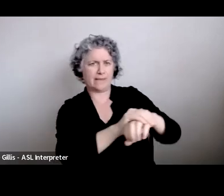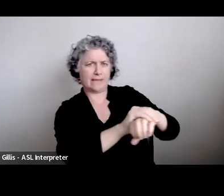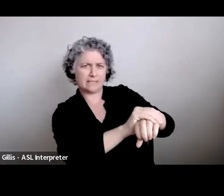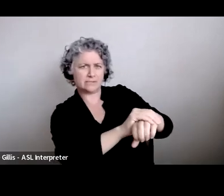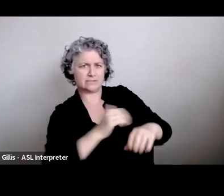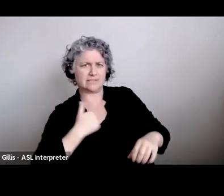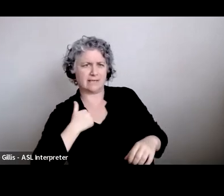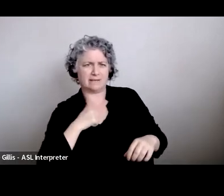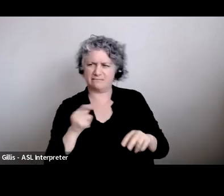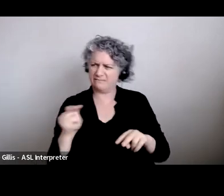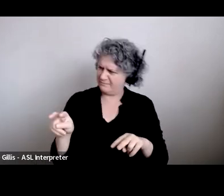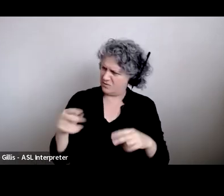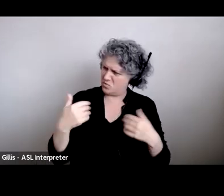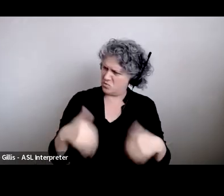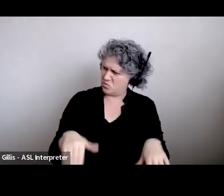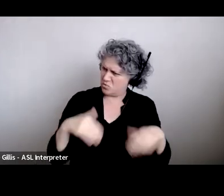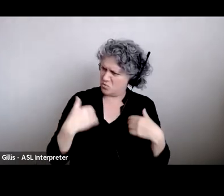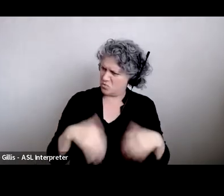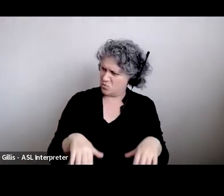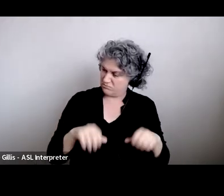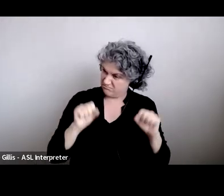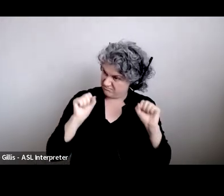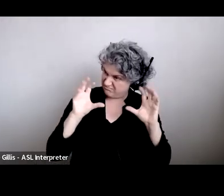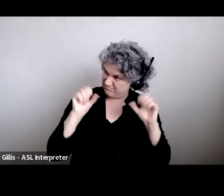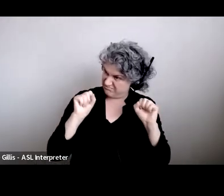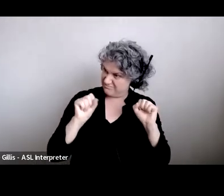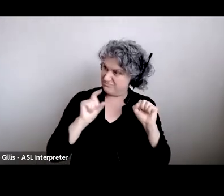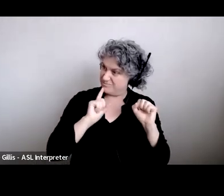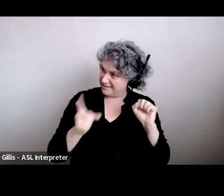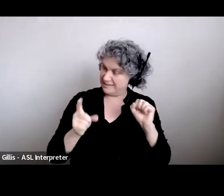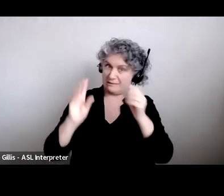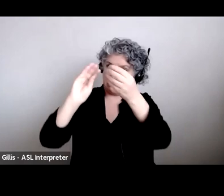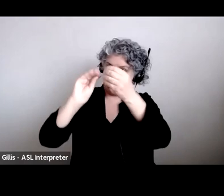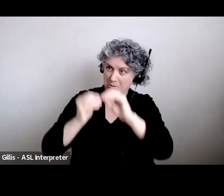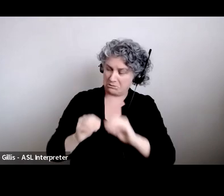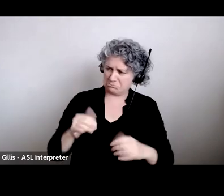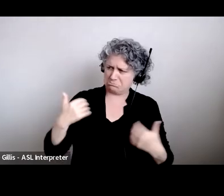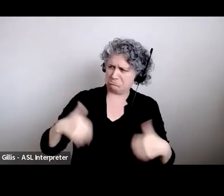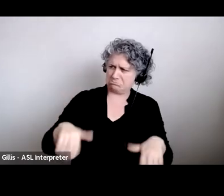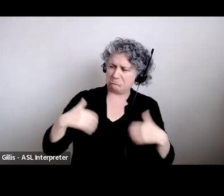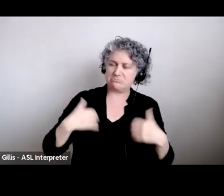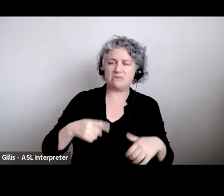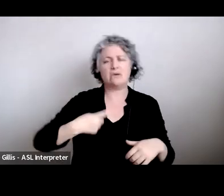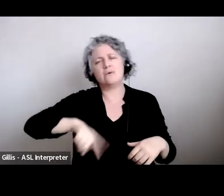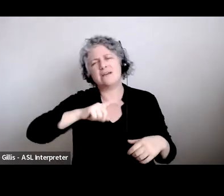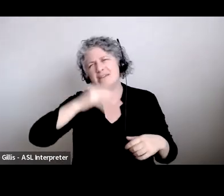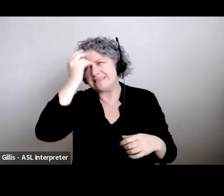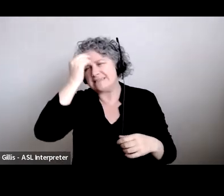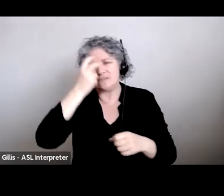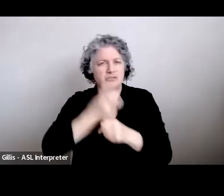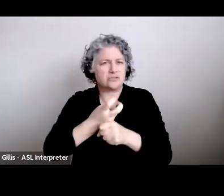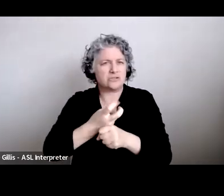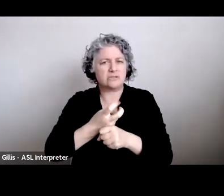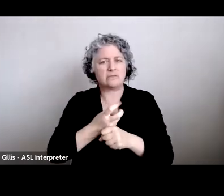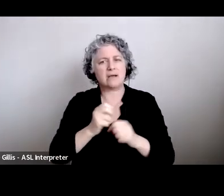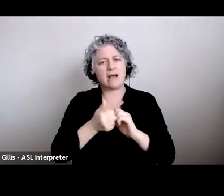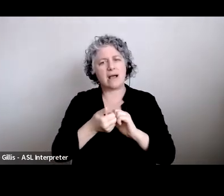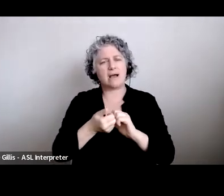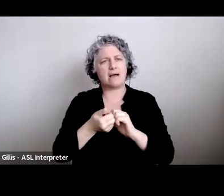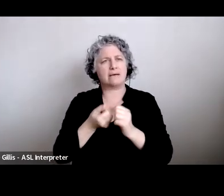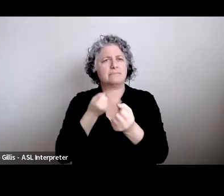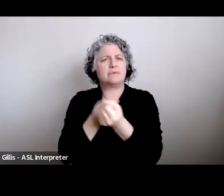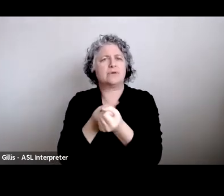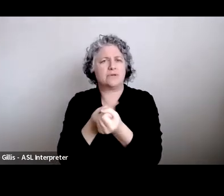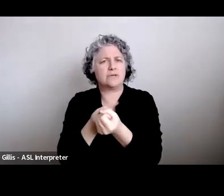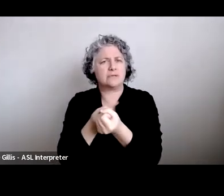the statistics of that. So really all of us thinking harder about creating those mechanisms to support different ways